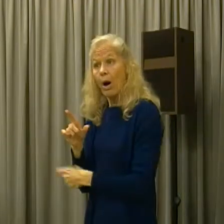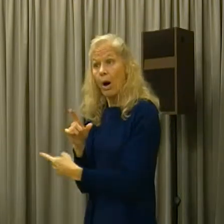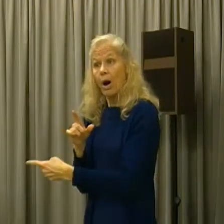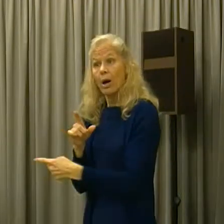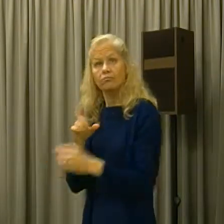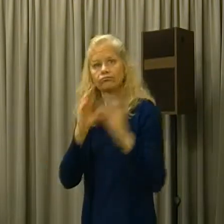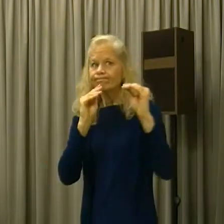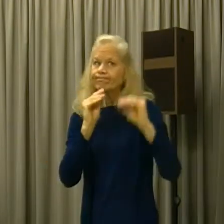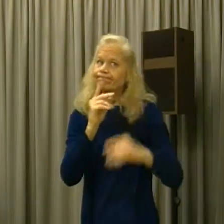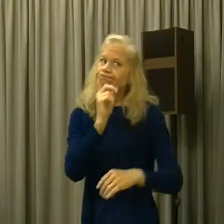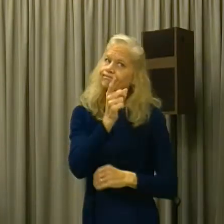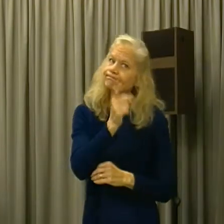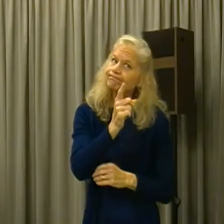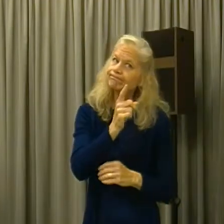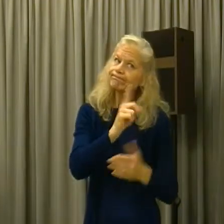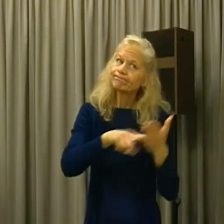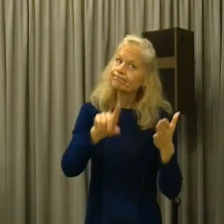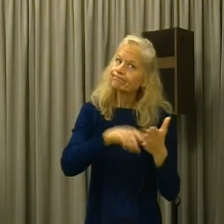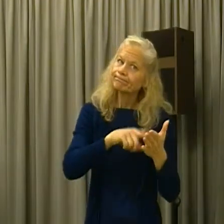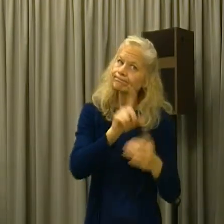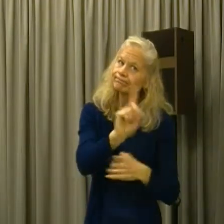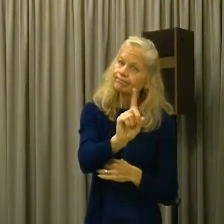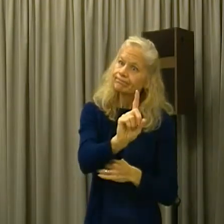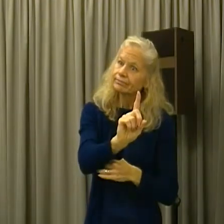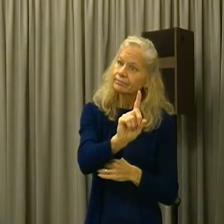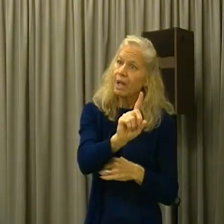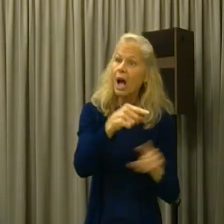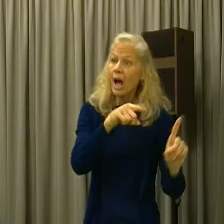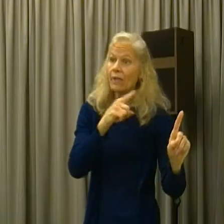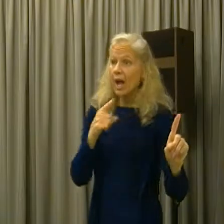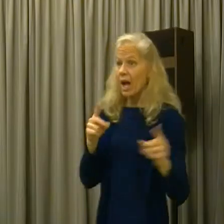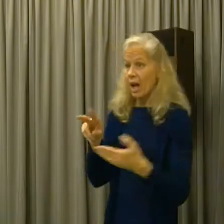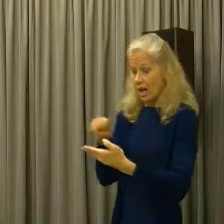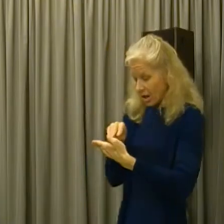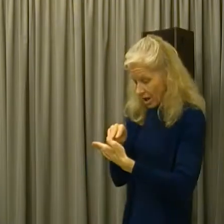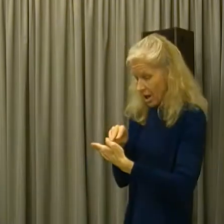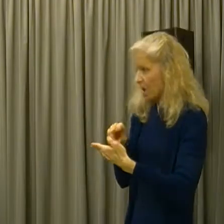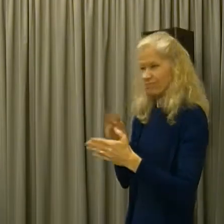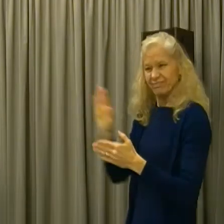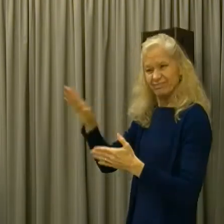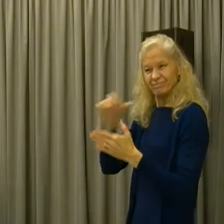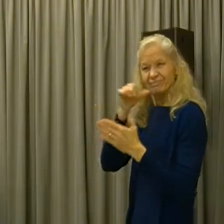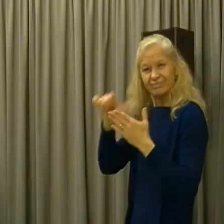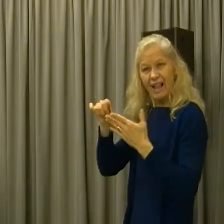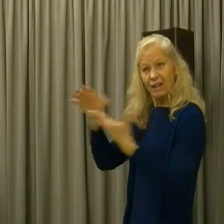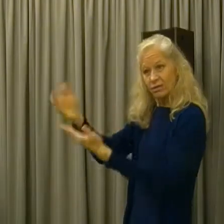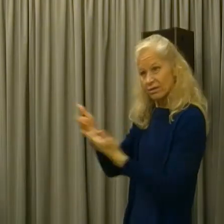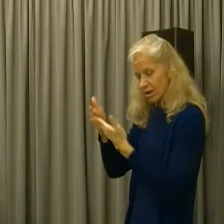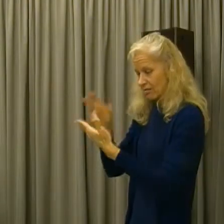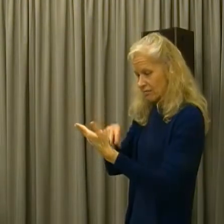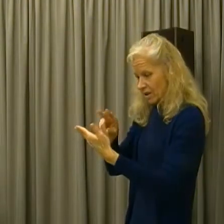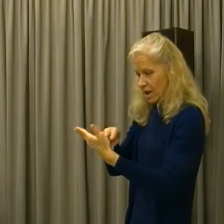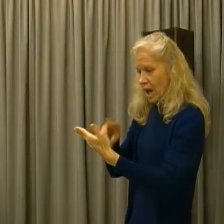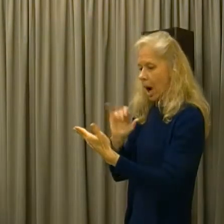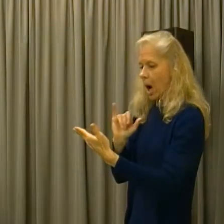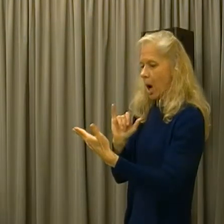They had some guy that married his father's wife, and they corrected that one. They were picking some favorite